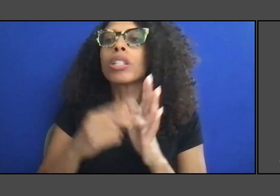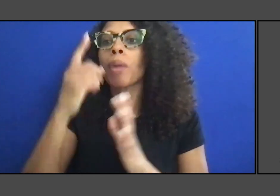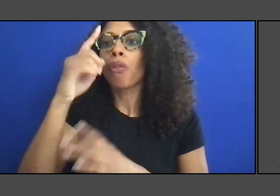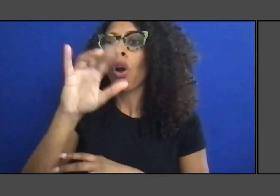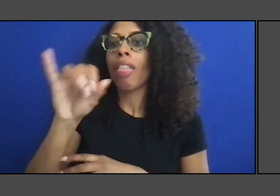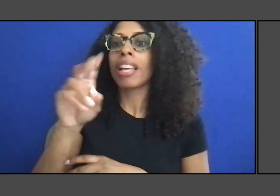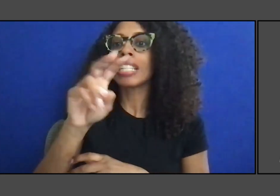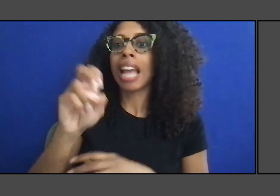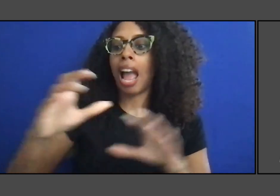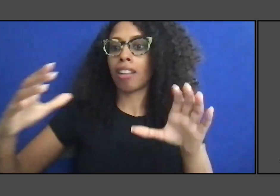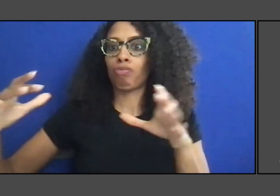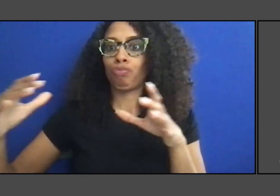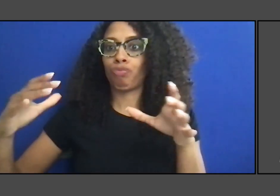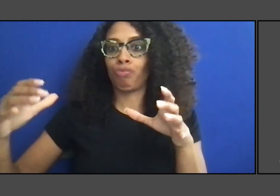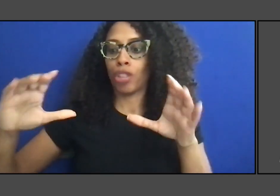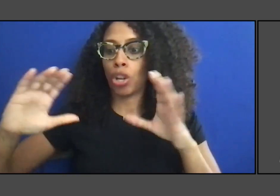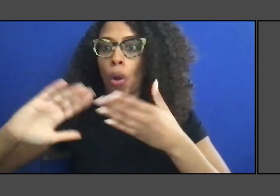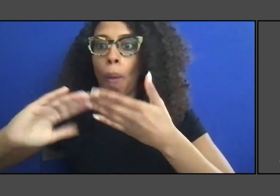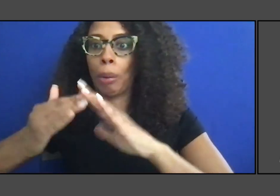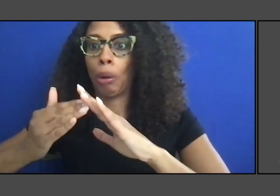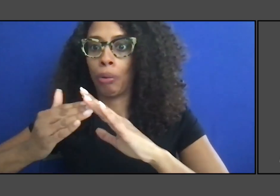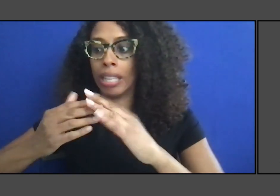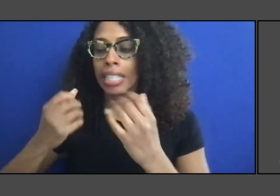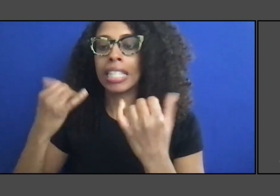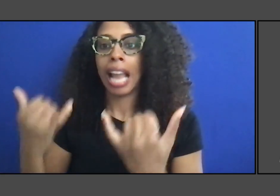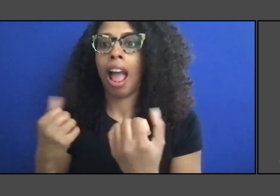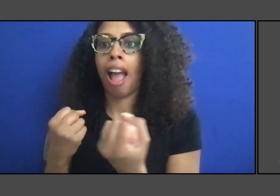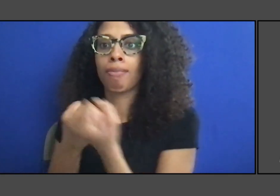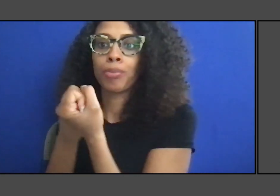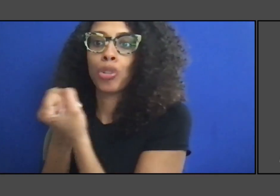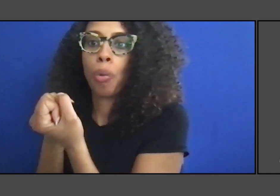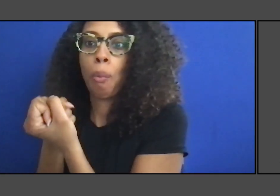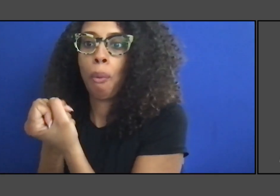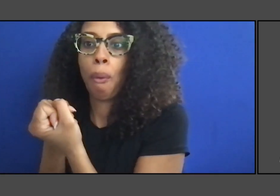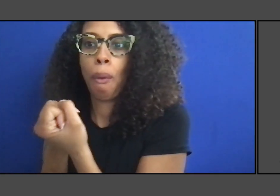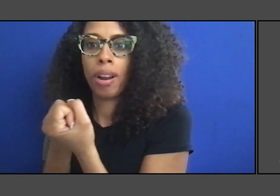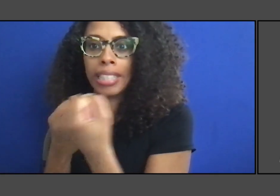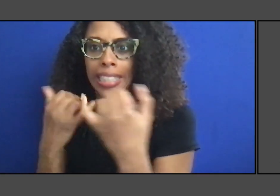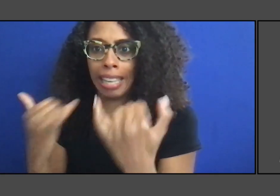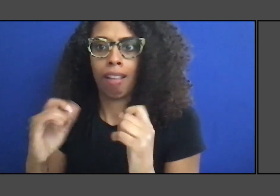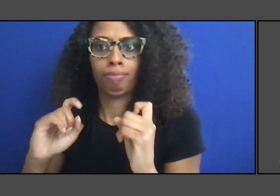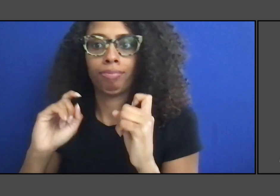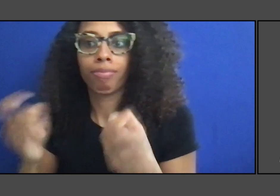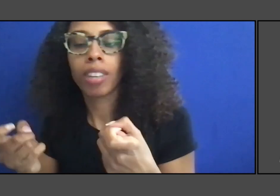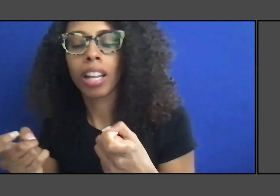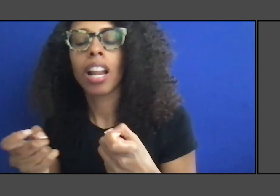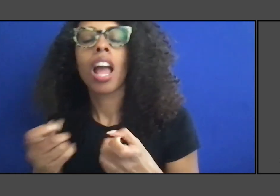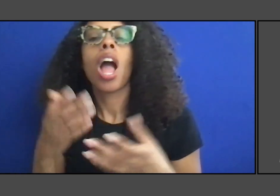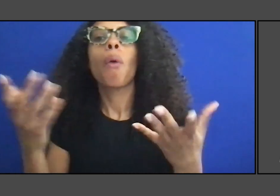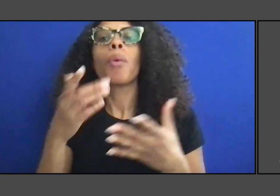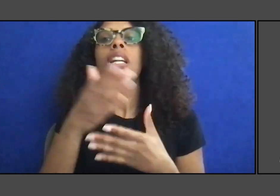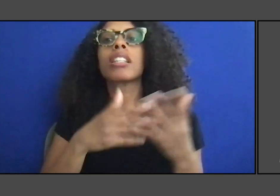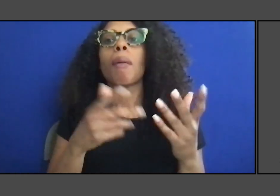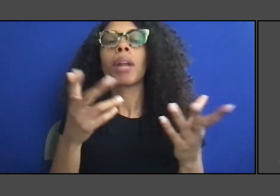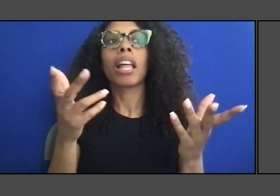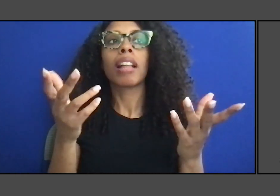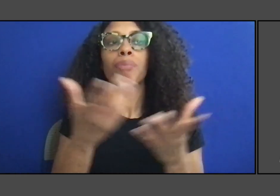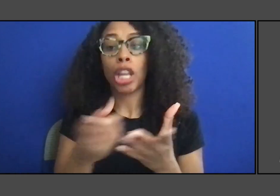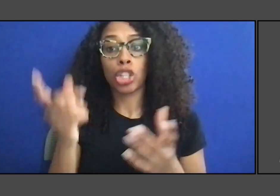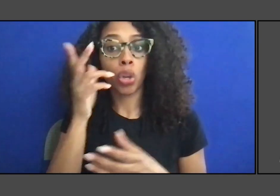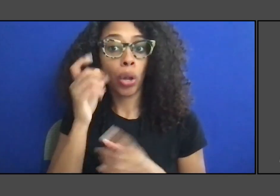kind of support now? And also, what are some of the things that you're hearing from some of the